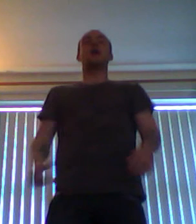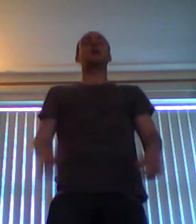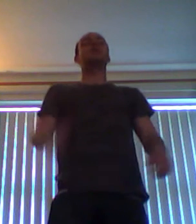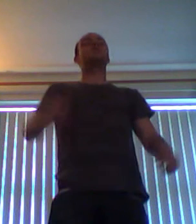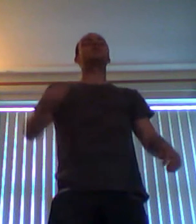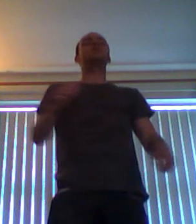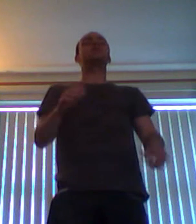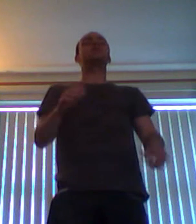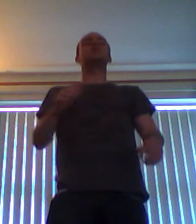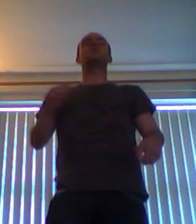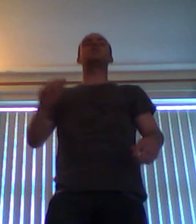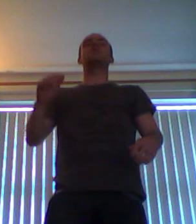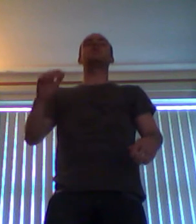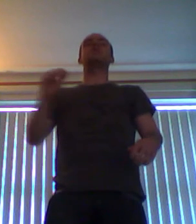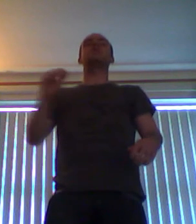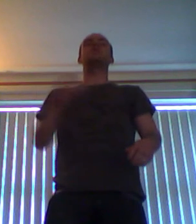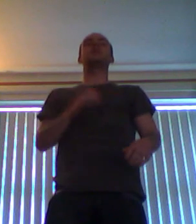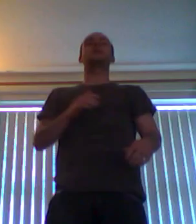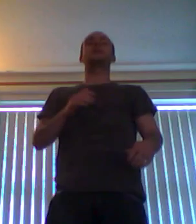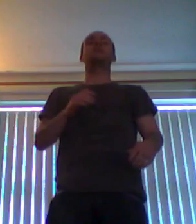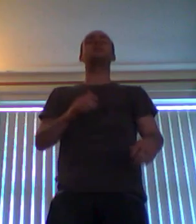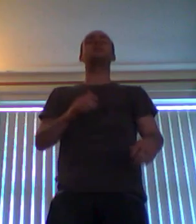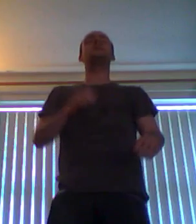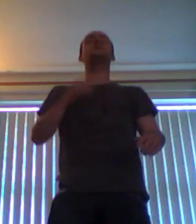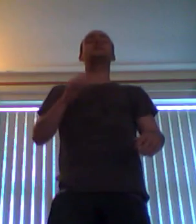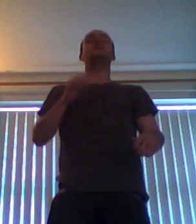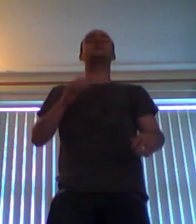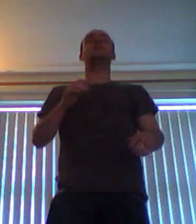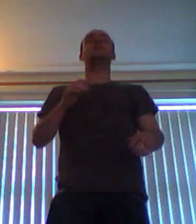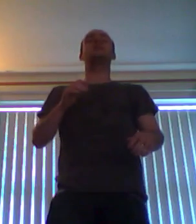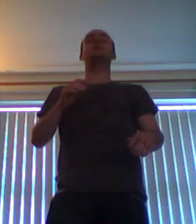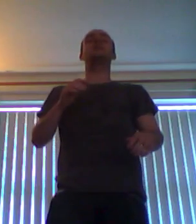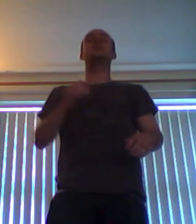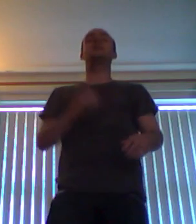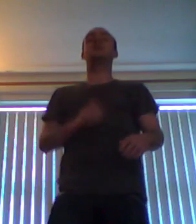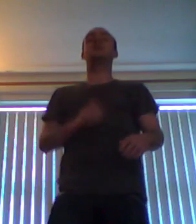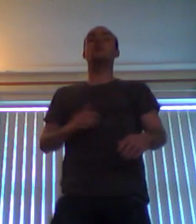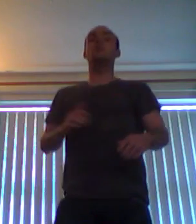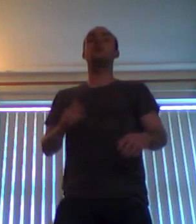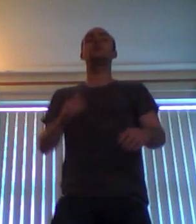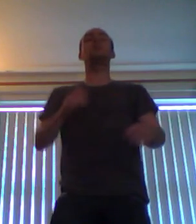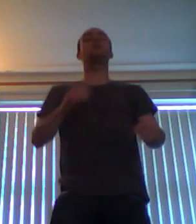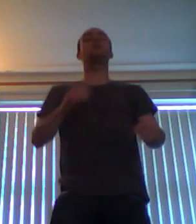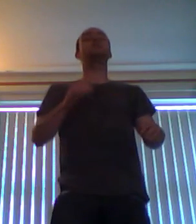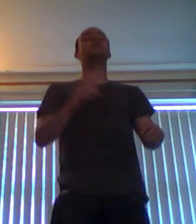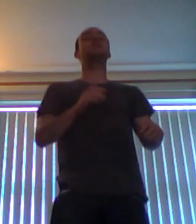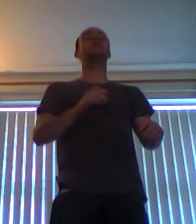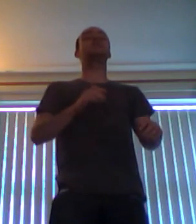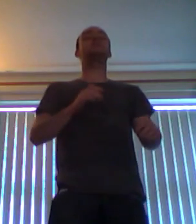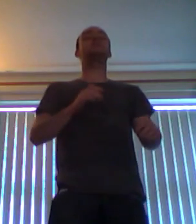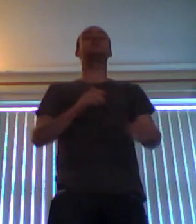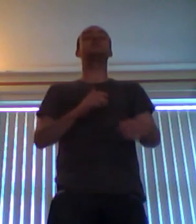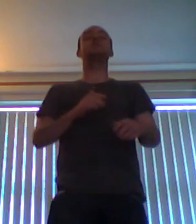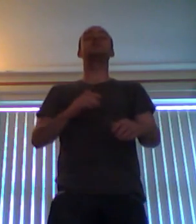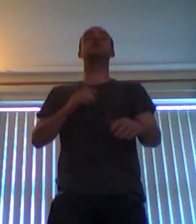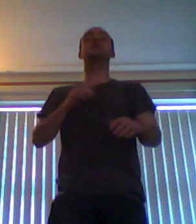am beautiful, no matter what they say. Words can't bring me